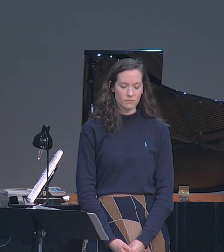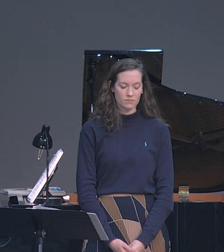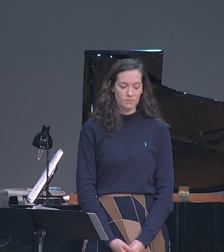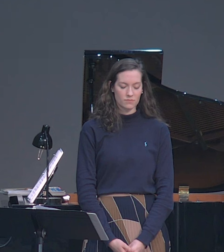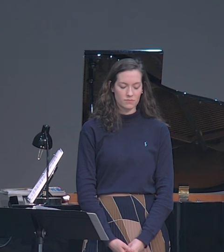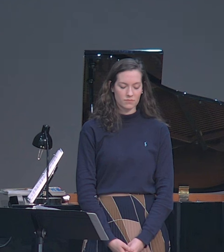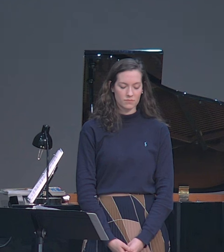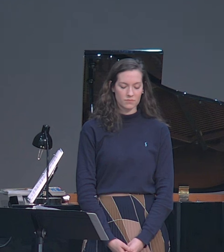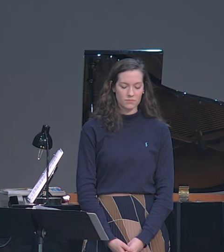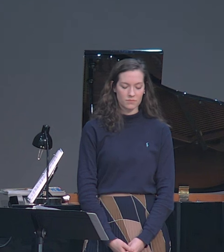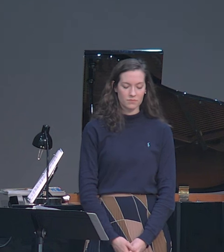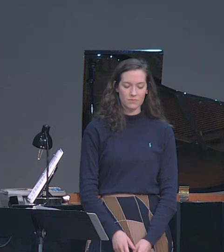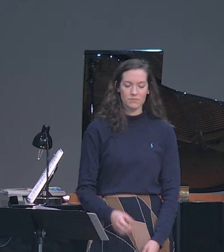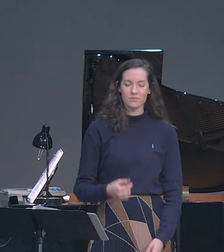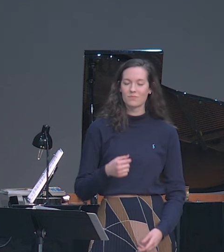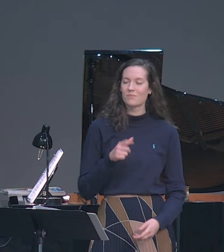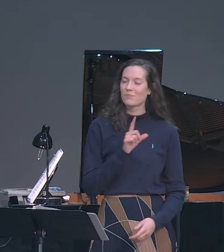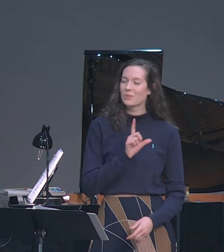So glad, Lord, that we